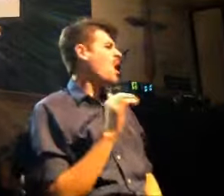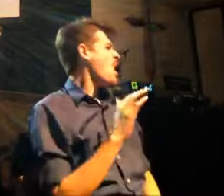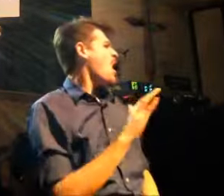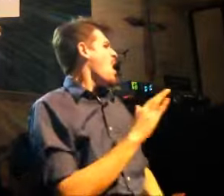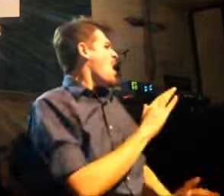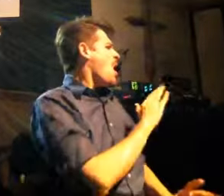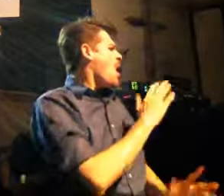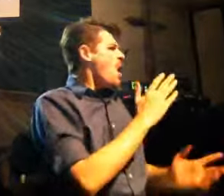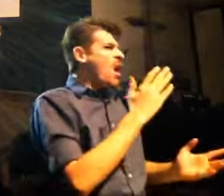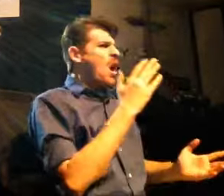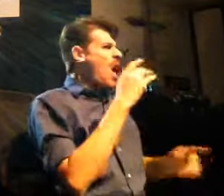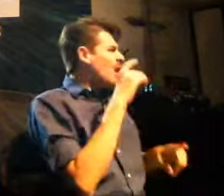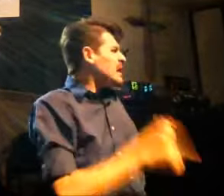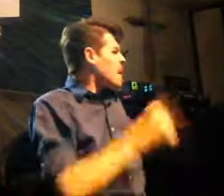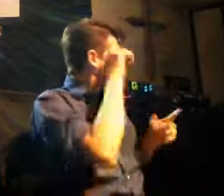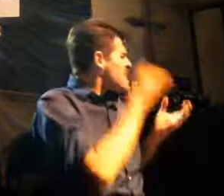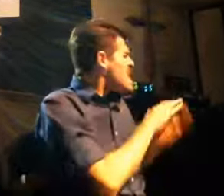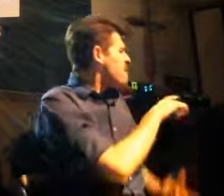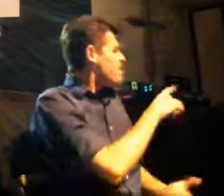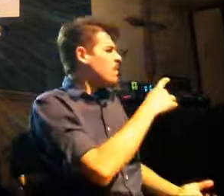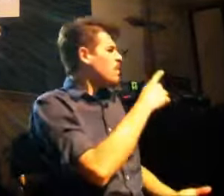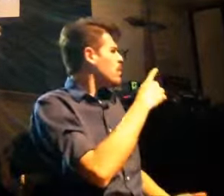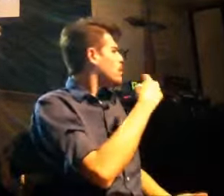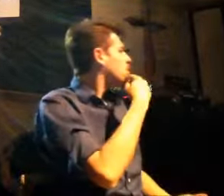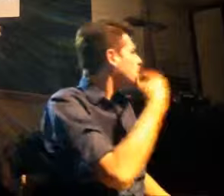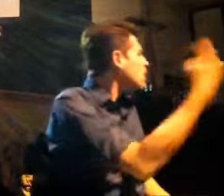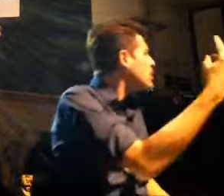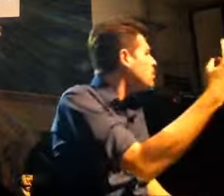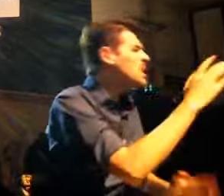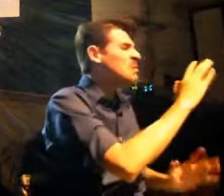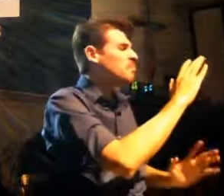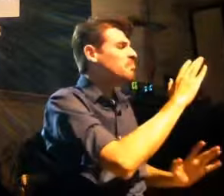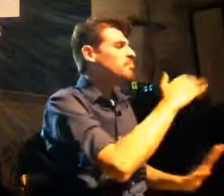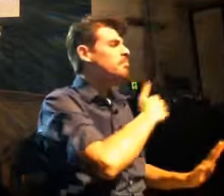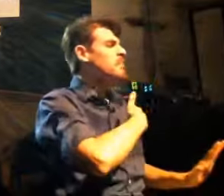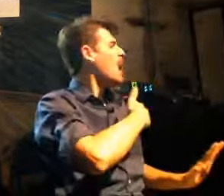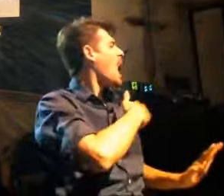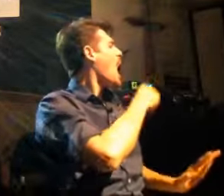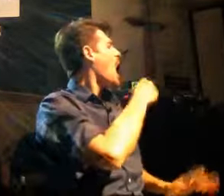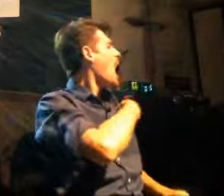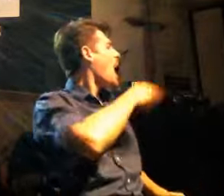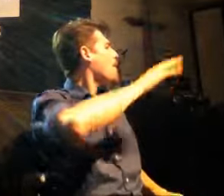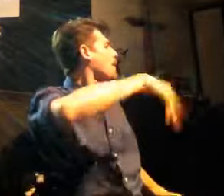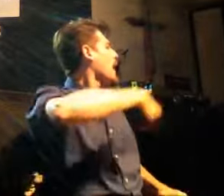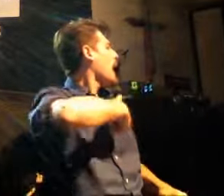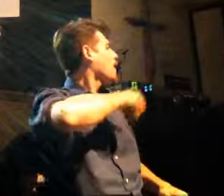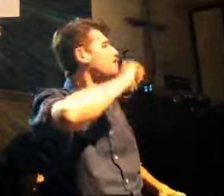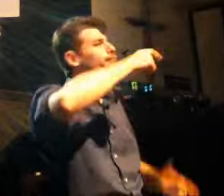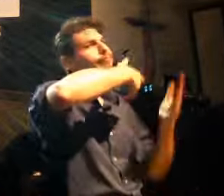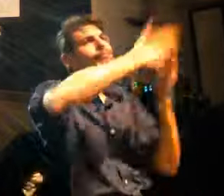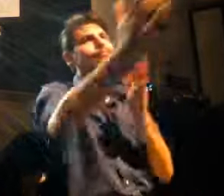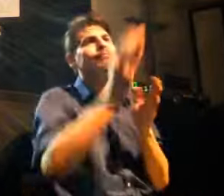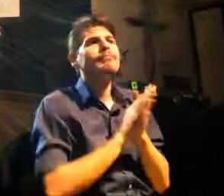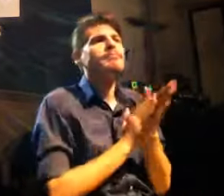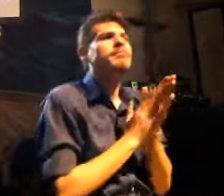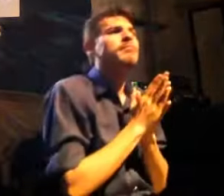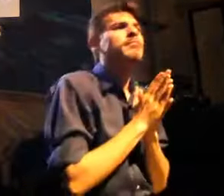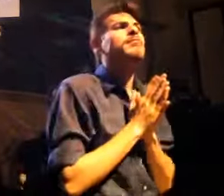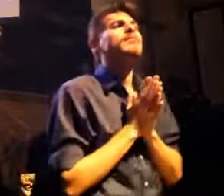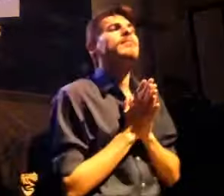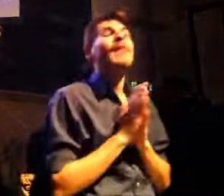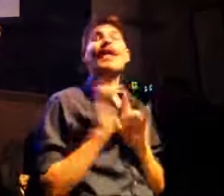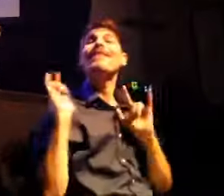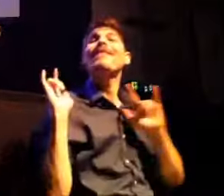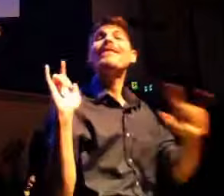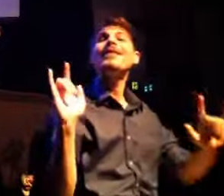say anything, did you? You know what? I'm gonna be late right now. I gotta go. Bye. Love you,